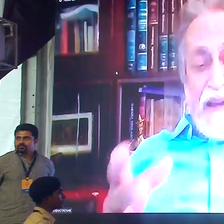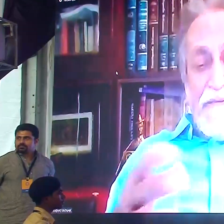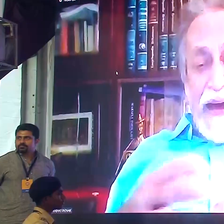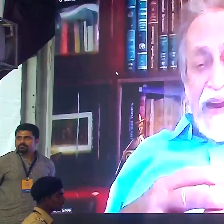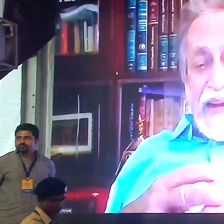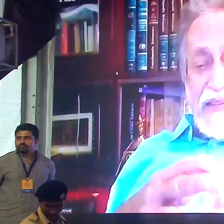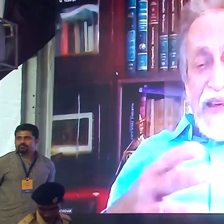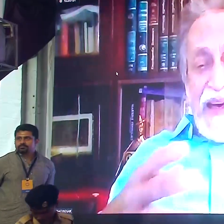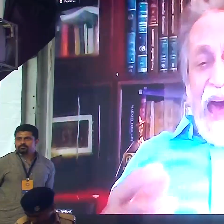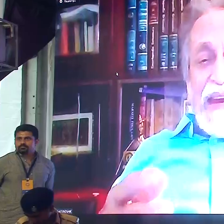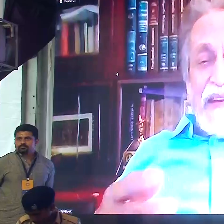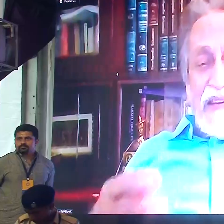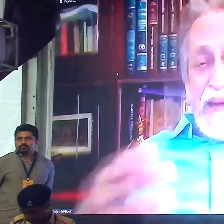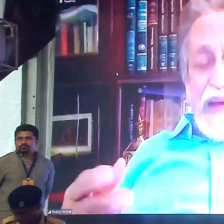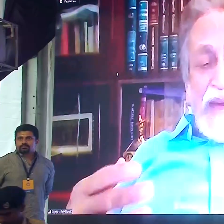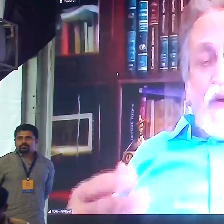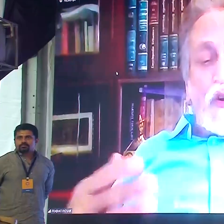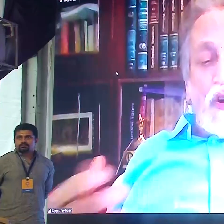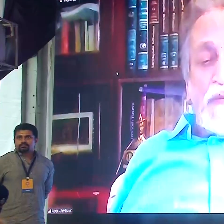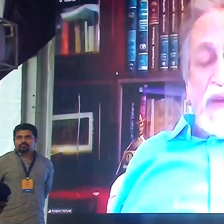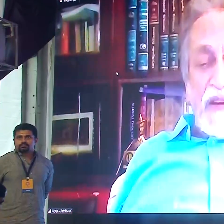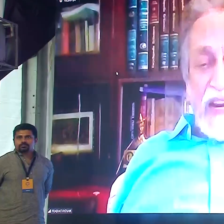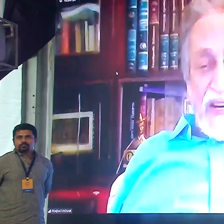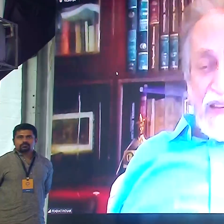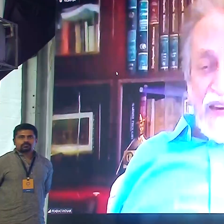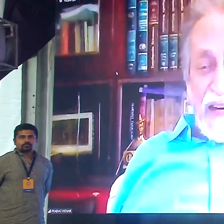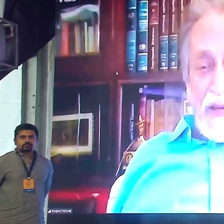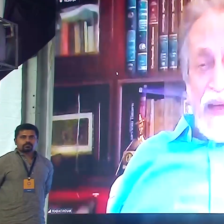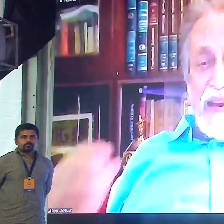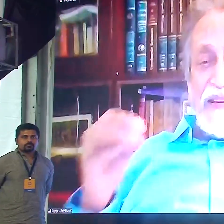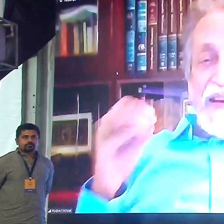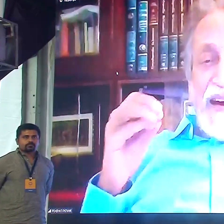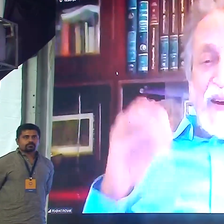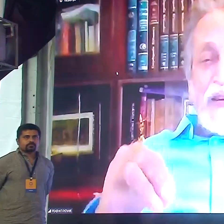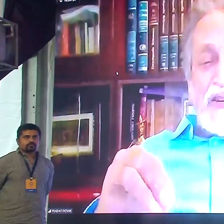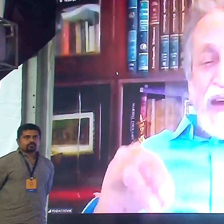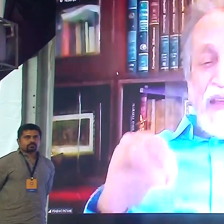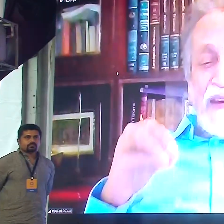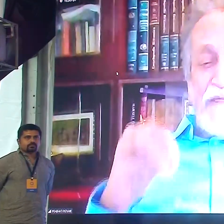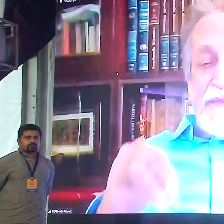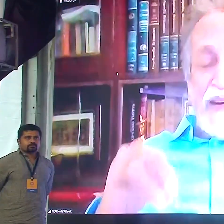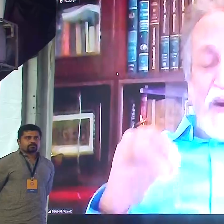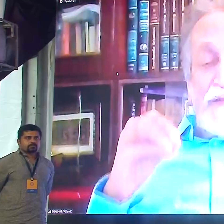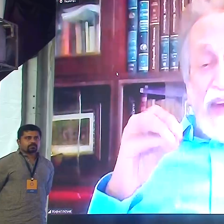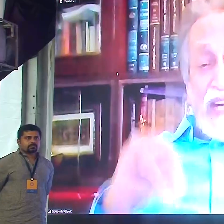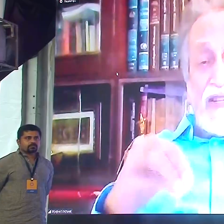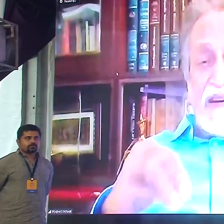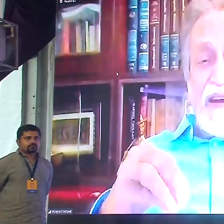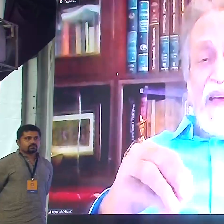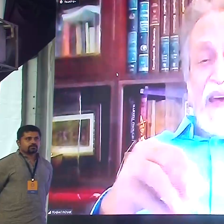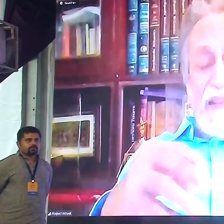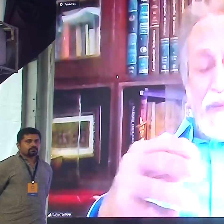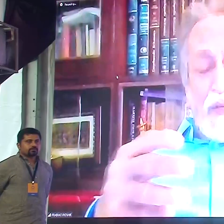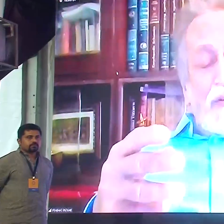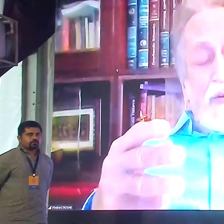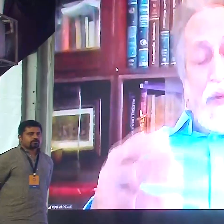international finance and at the same time autonomy of the nation state. So there is a constraint that the government of the nation